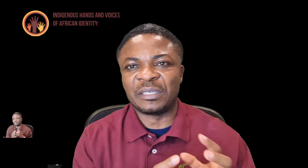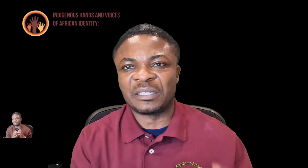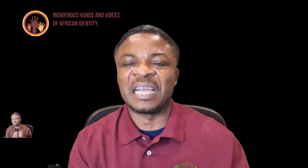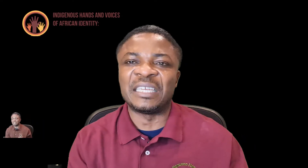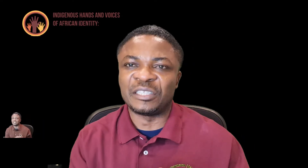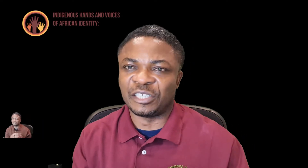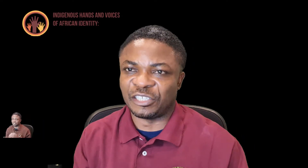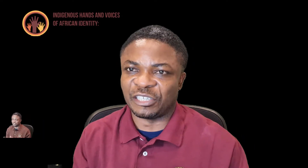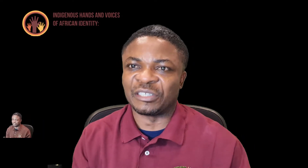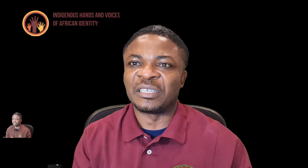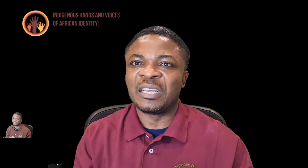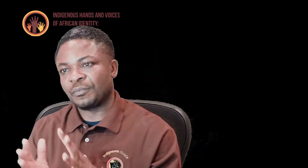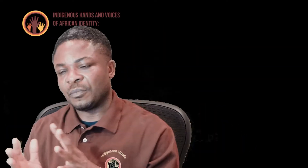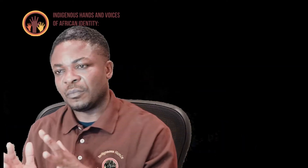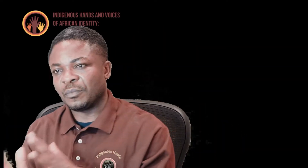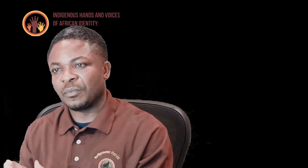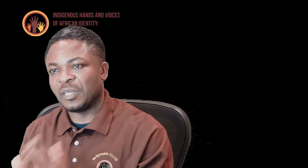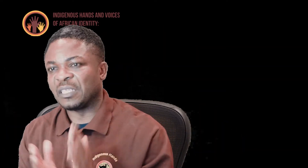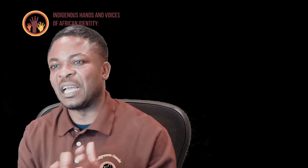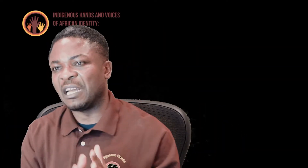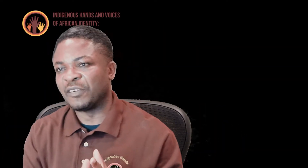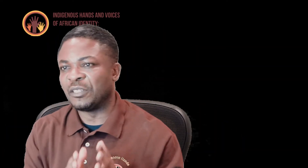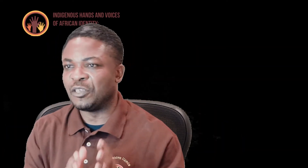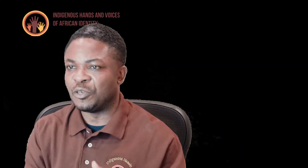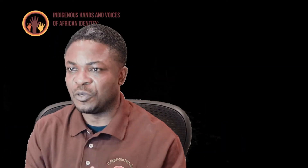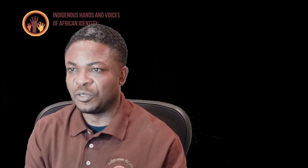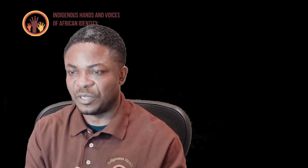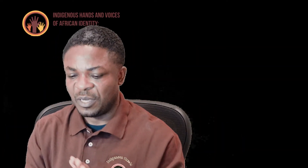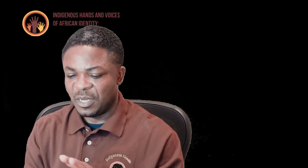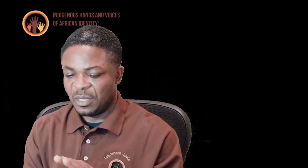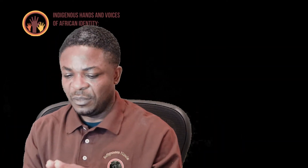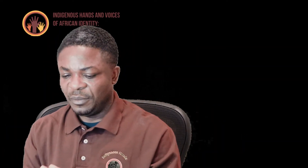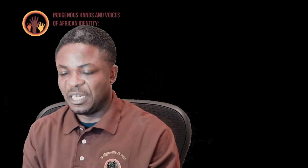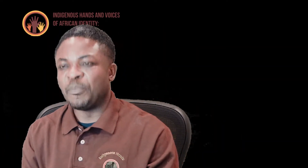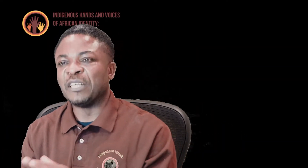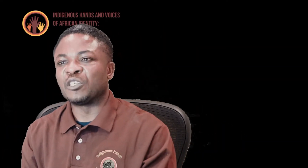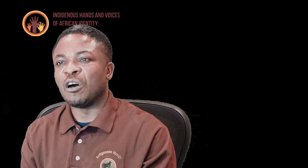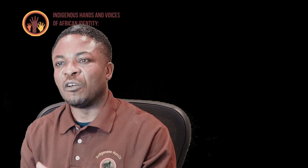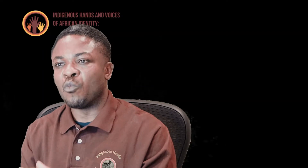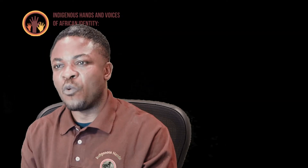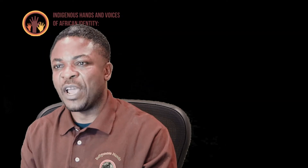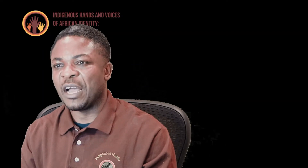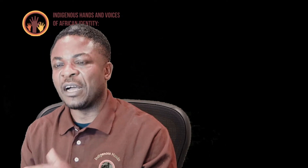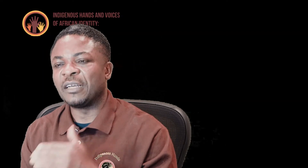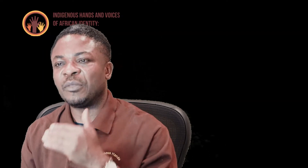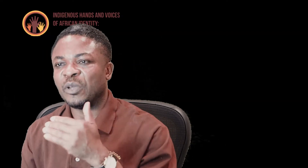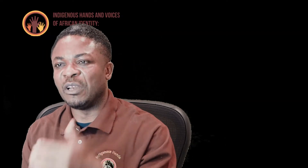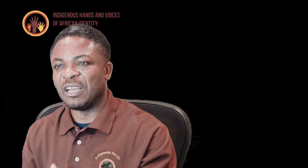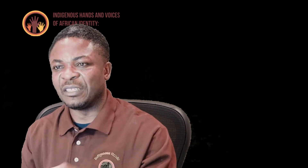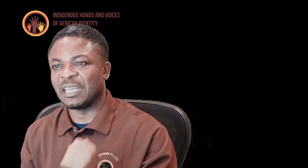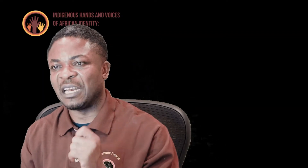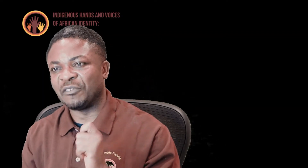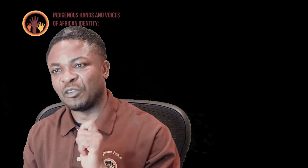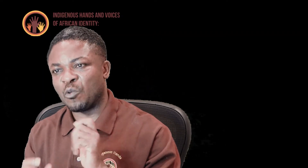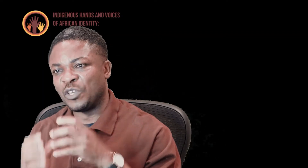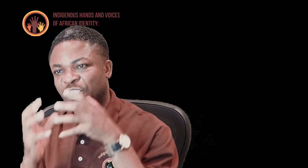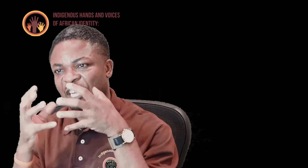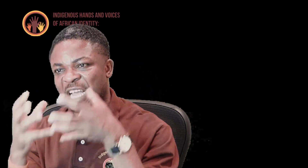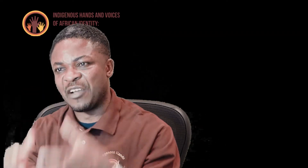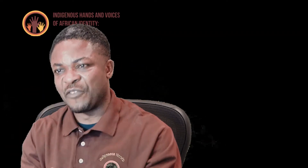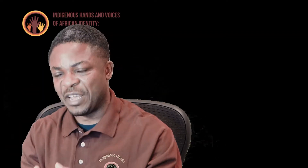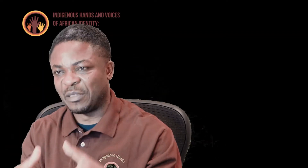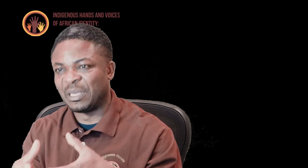or the signing teachers, the sign language they use depends on where they learn sign language or